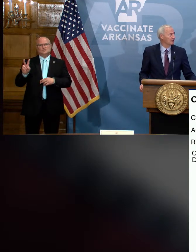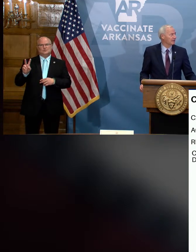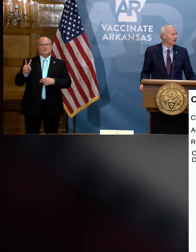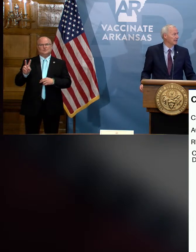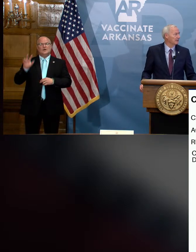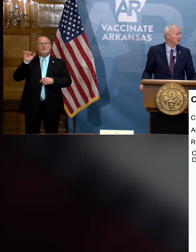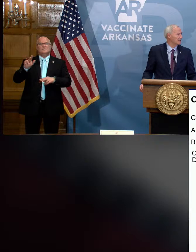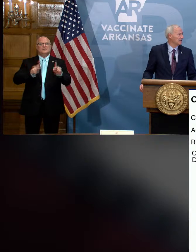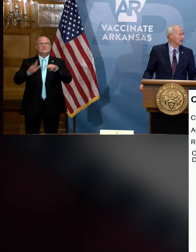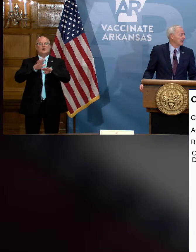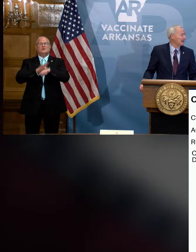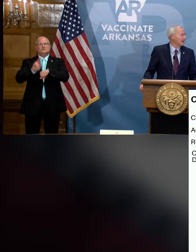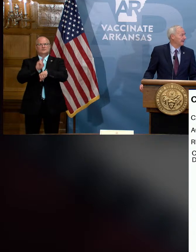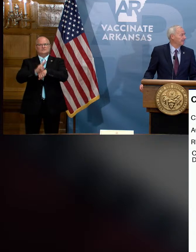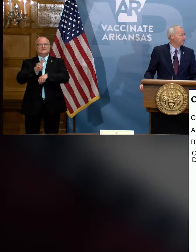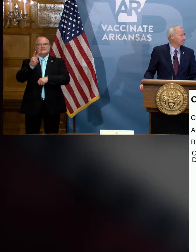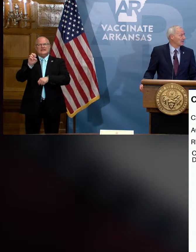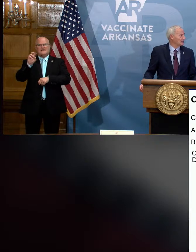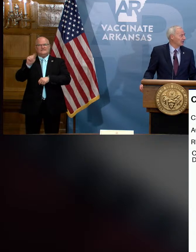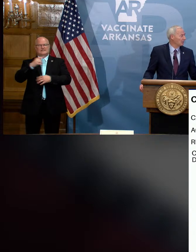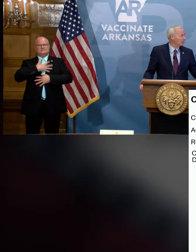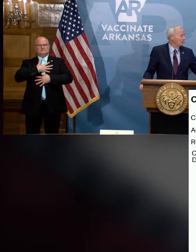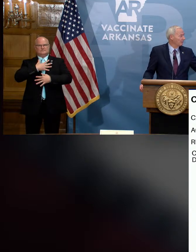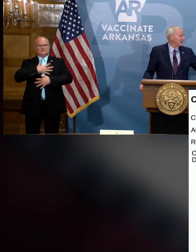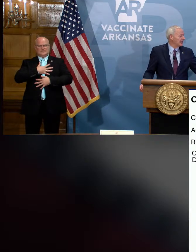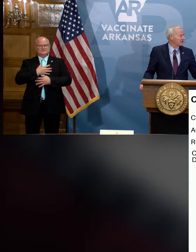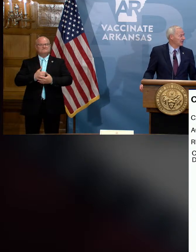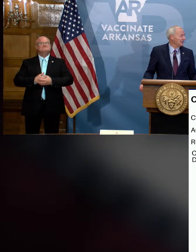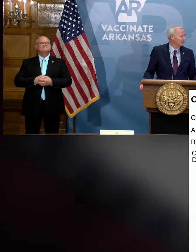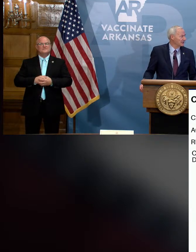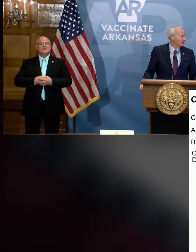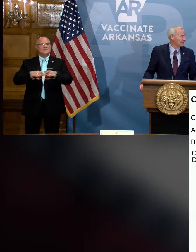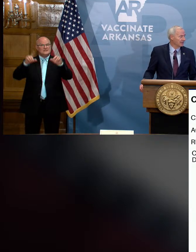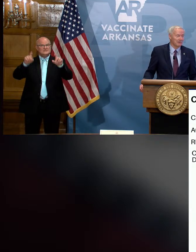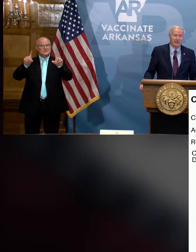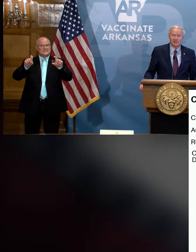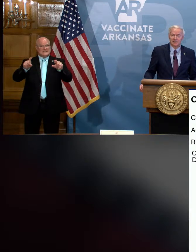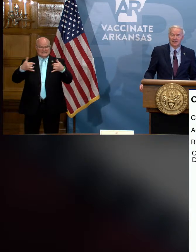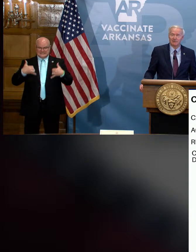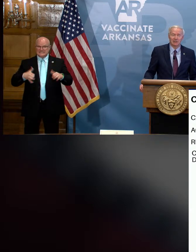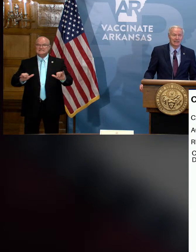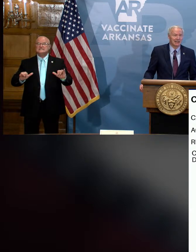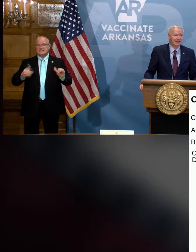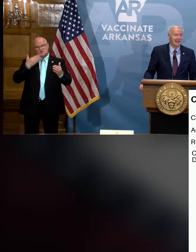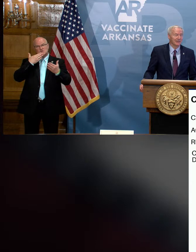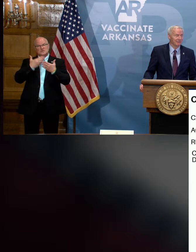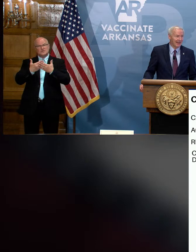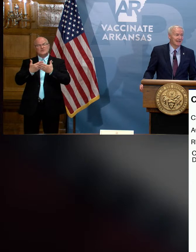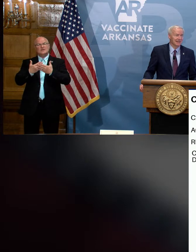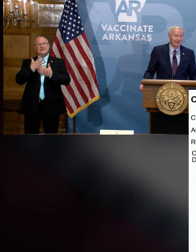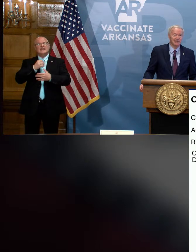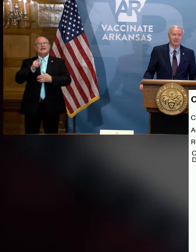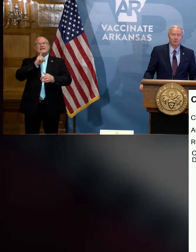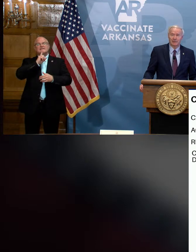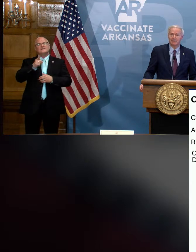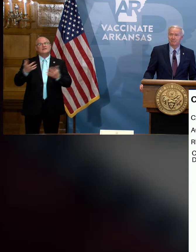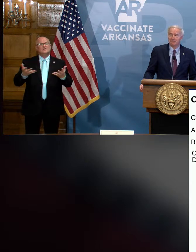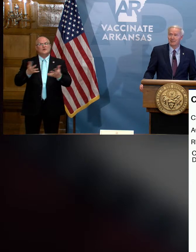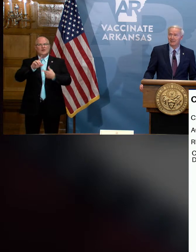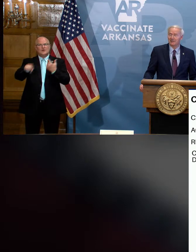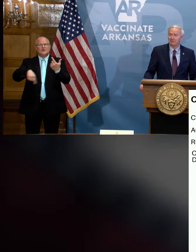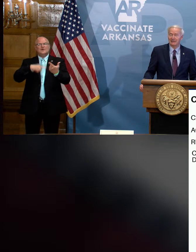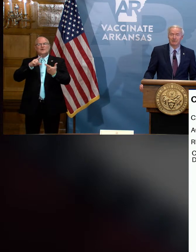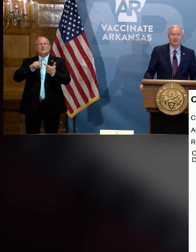2, those on ventilators. So the testing is still at a modest level, and the fact is